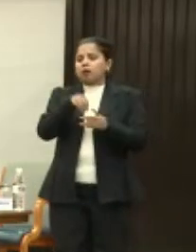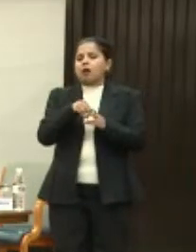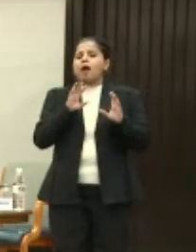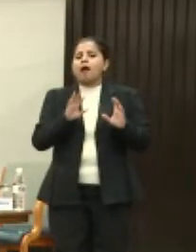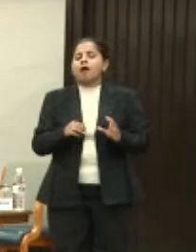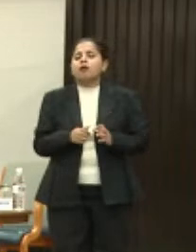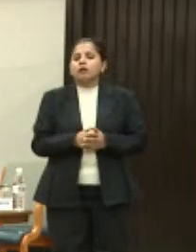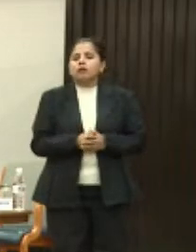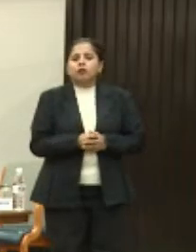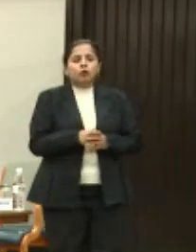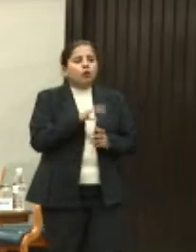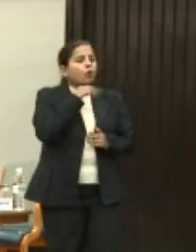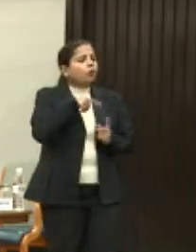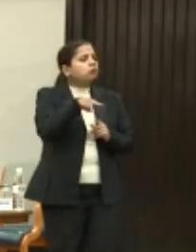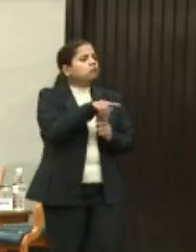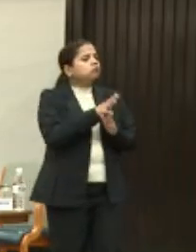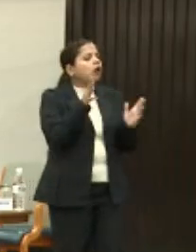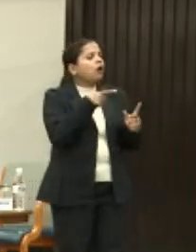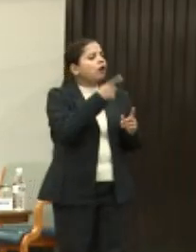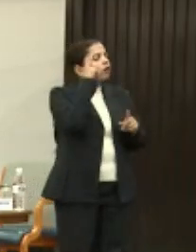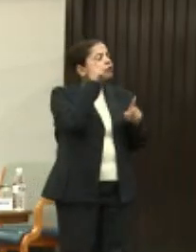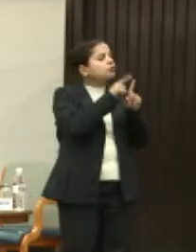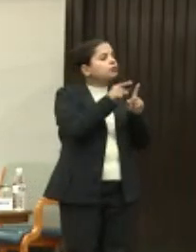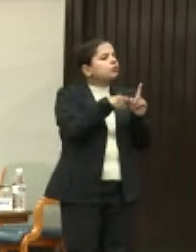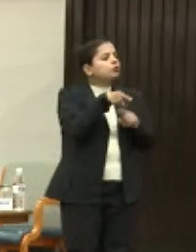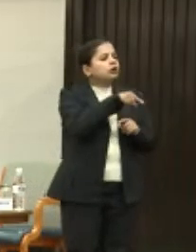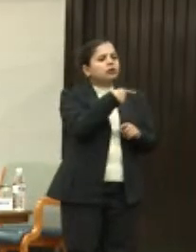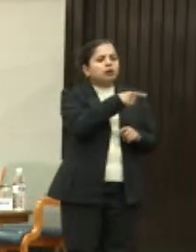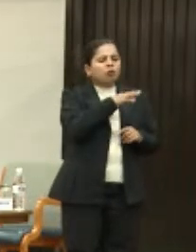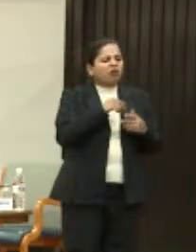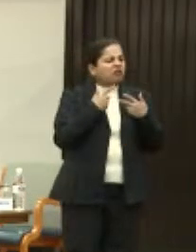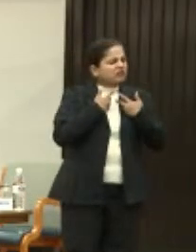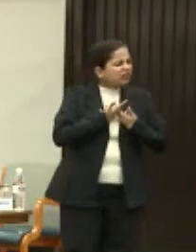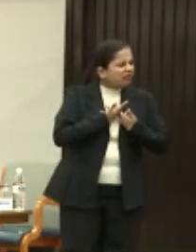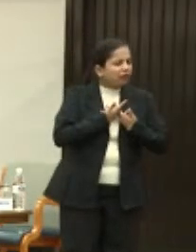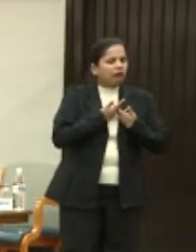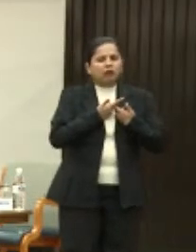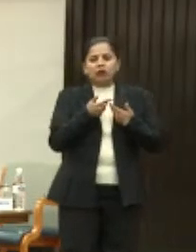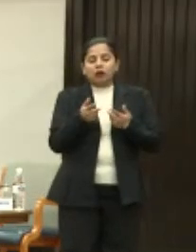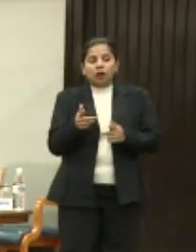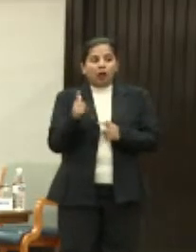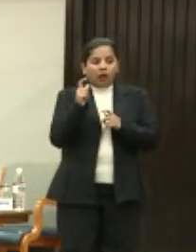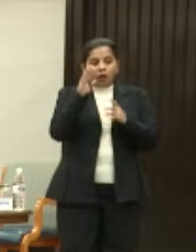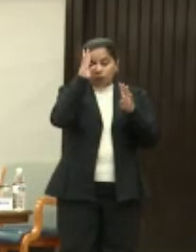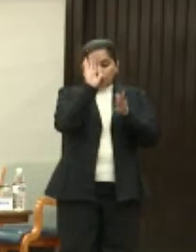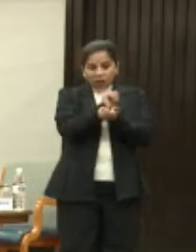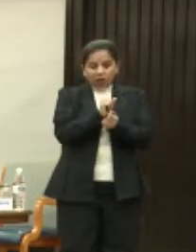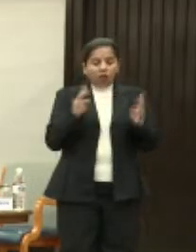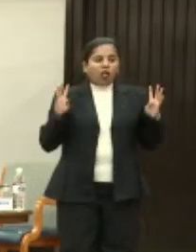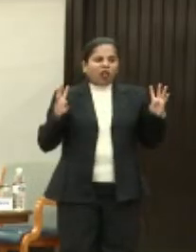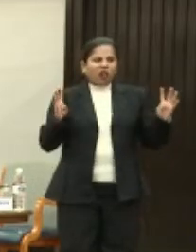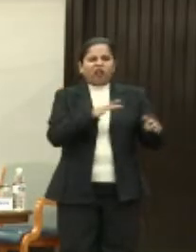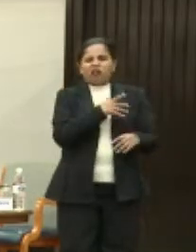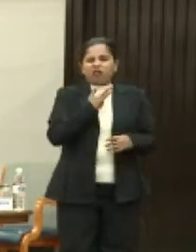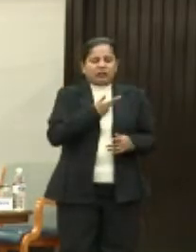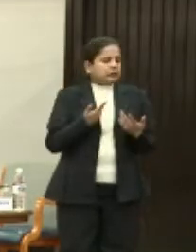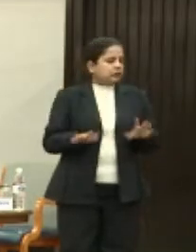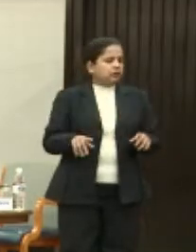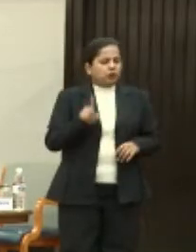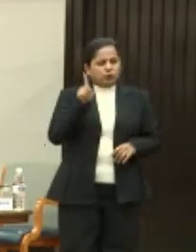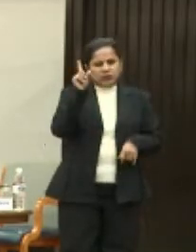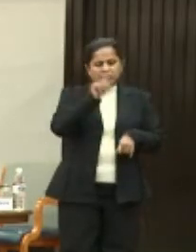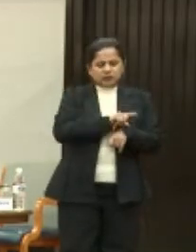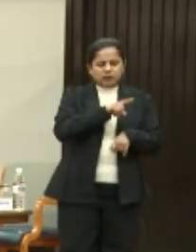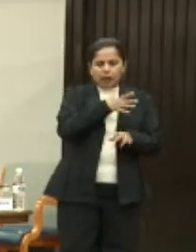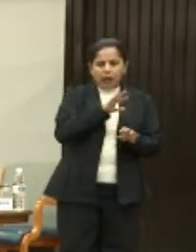Mid-80s, although the book came out much later. He got tired of this security. So one day,